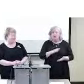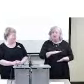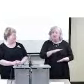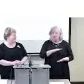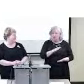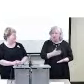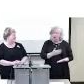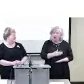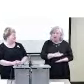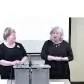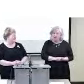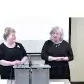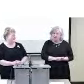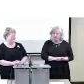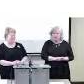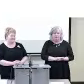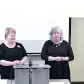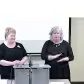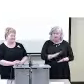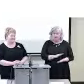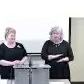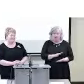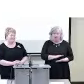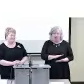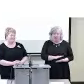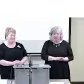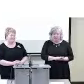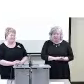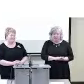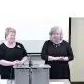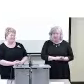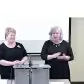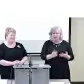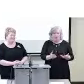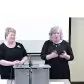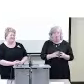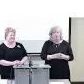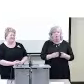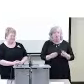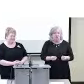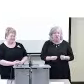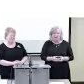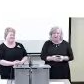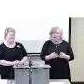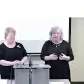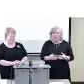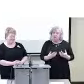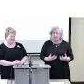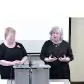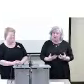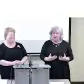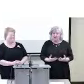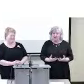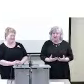you want to make sure that you have all of your supplies make sure that you have all of your textbooks or worksheets that your